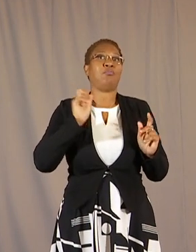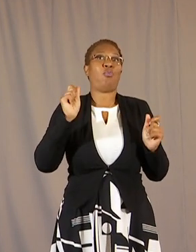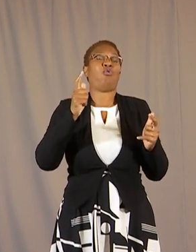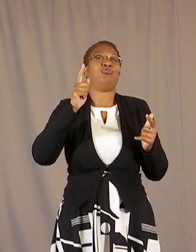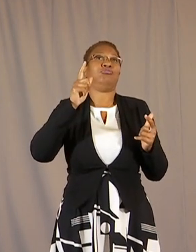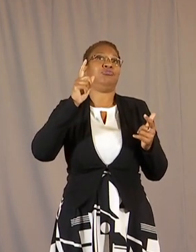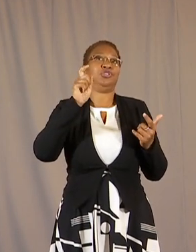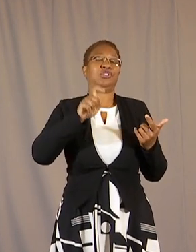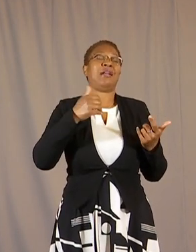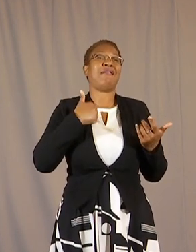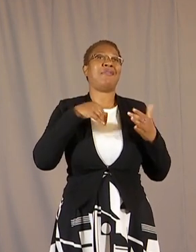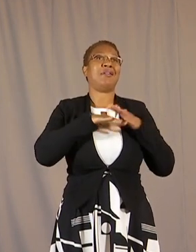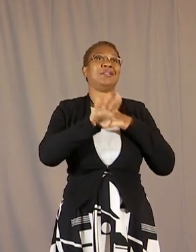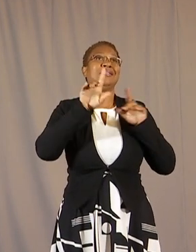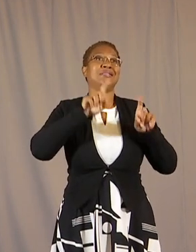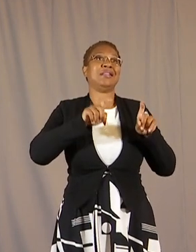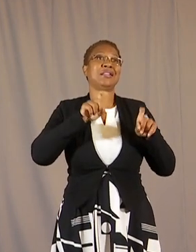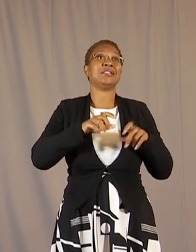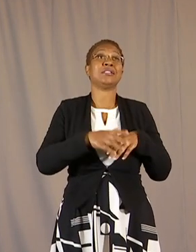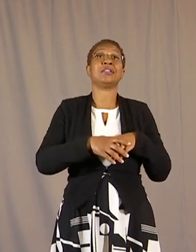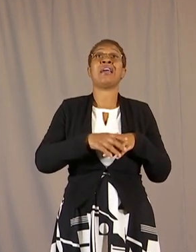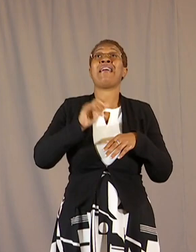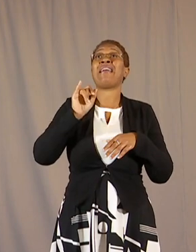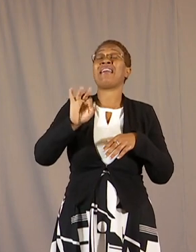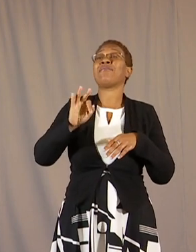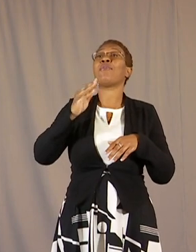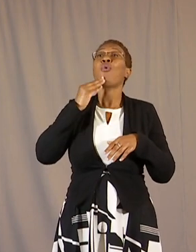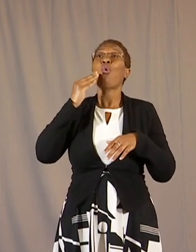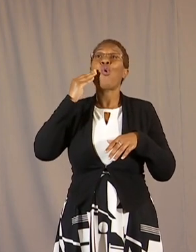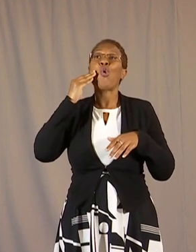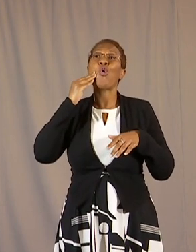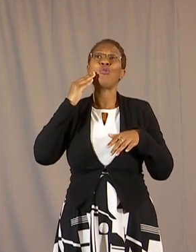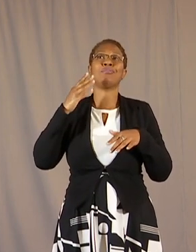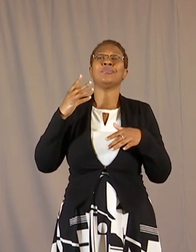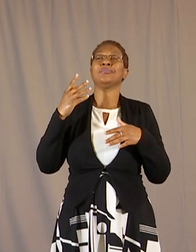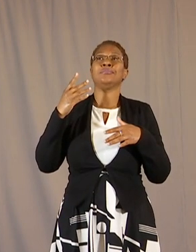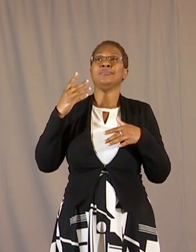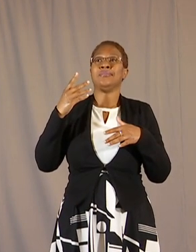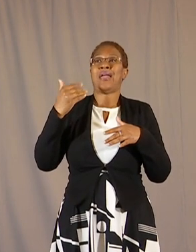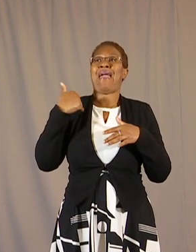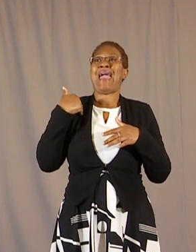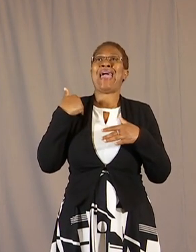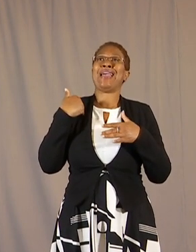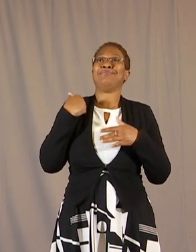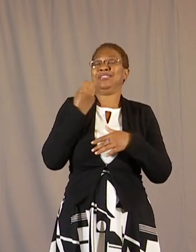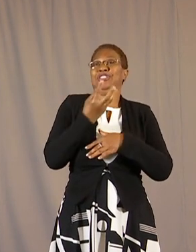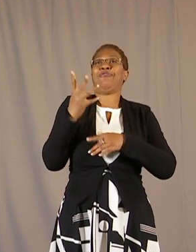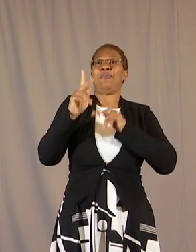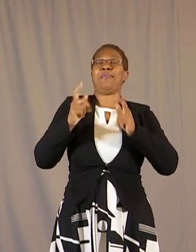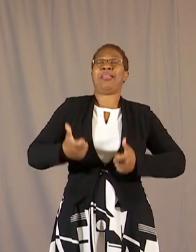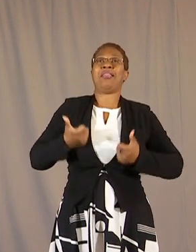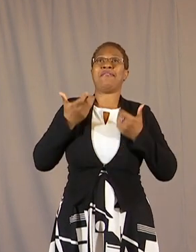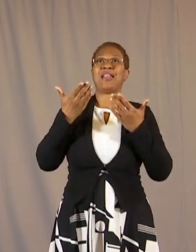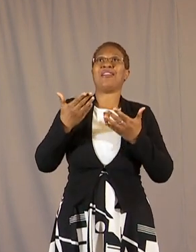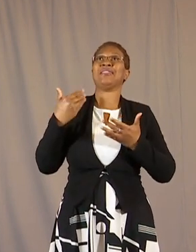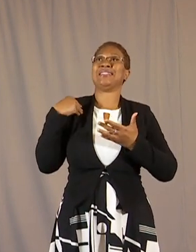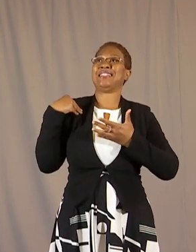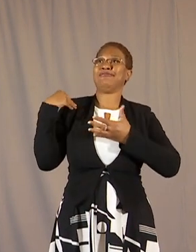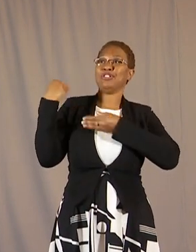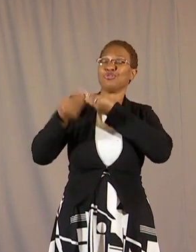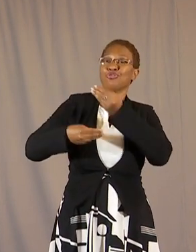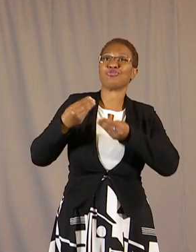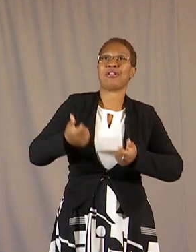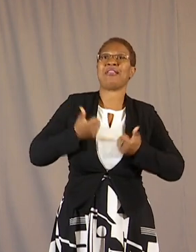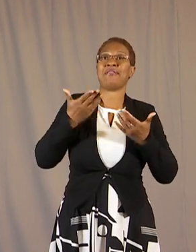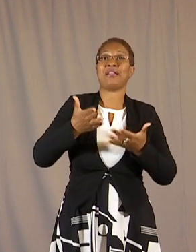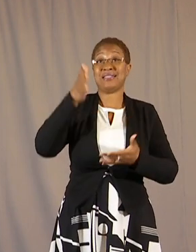that just even crowding or spacing in the home, we had intergenerational, you know, people living in the homes. It was a common sense thing